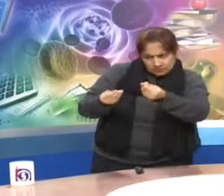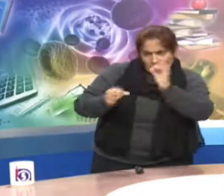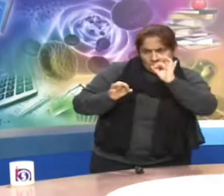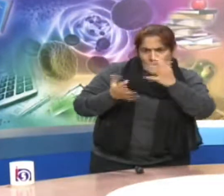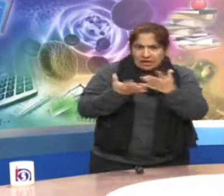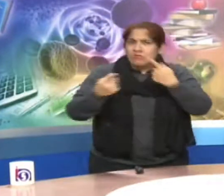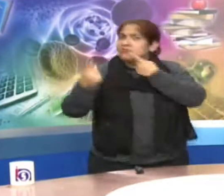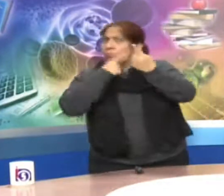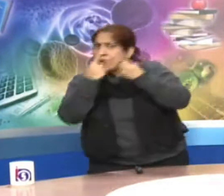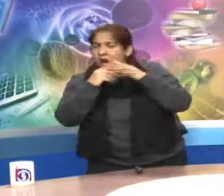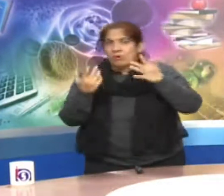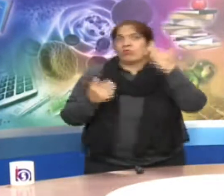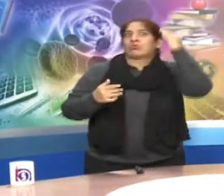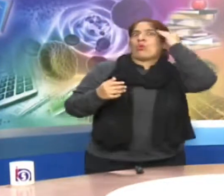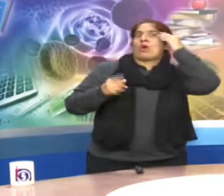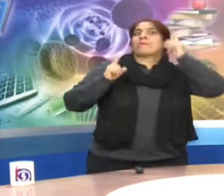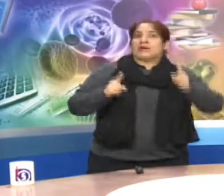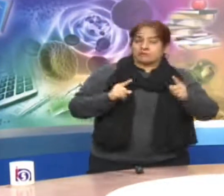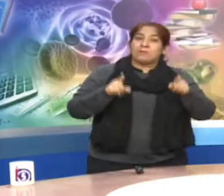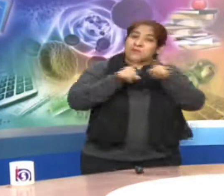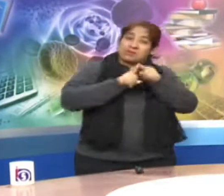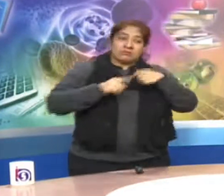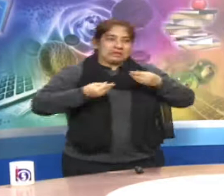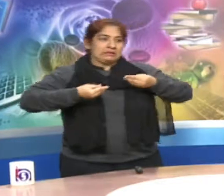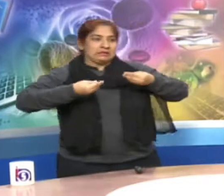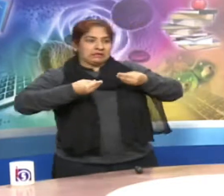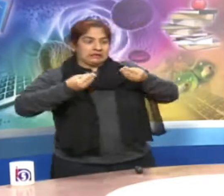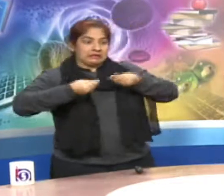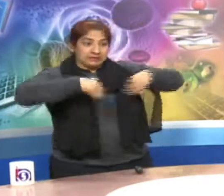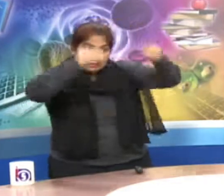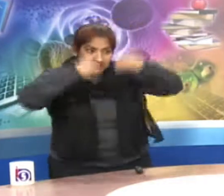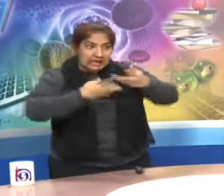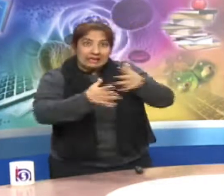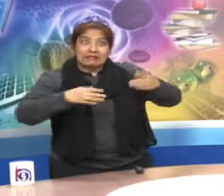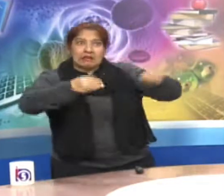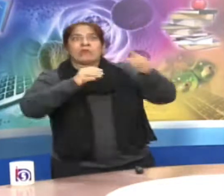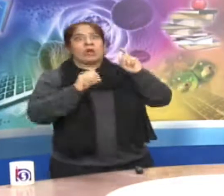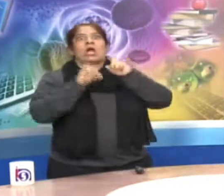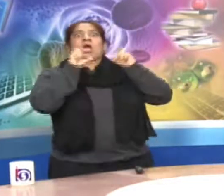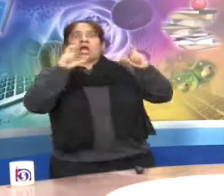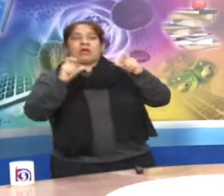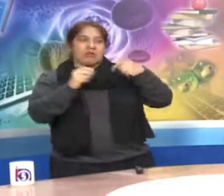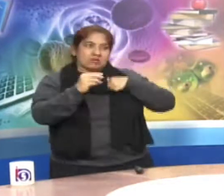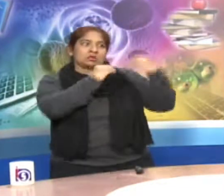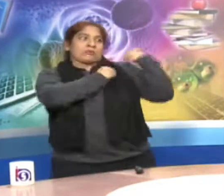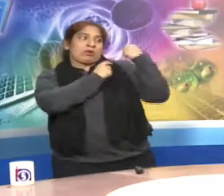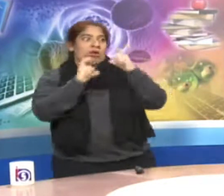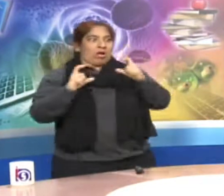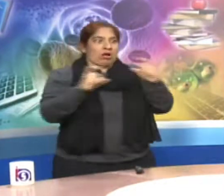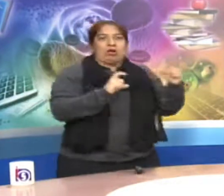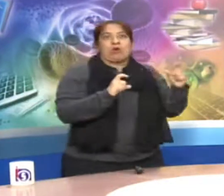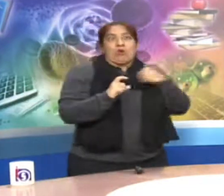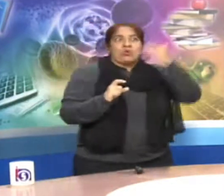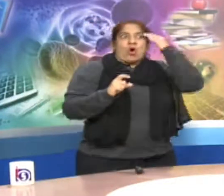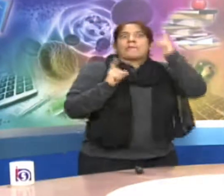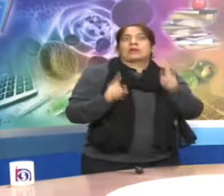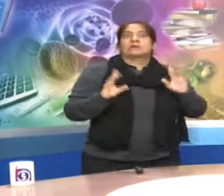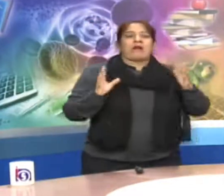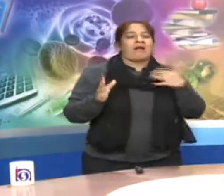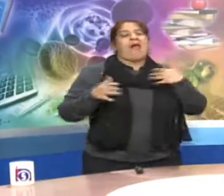both socially and satisfying the needs of the customers. So it is the responsibility